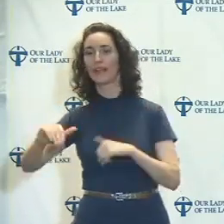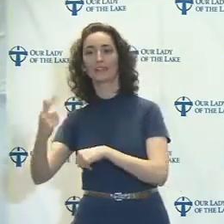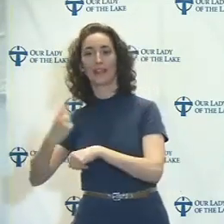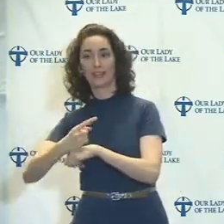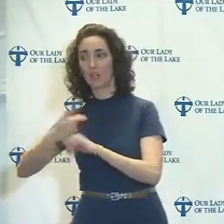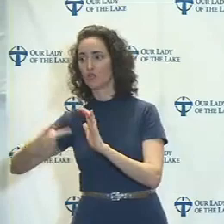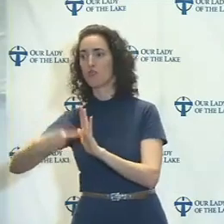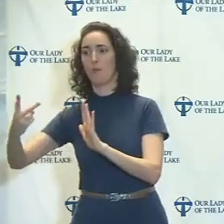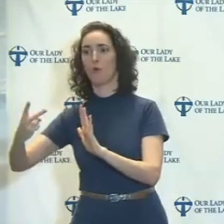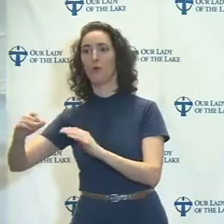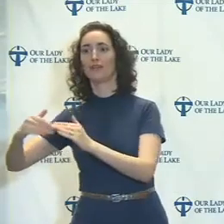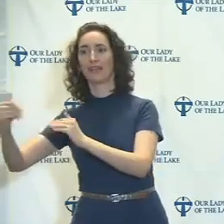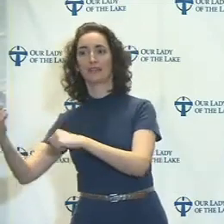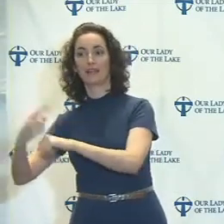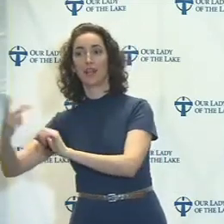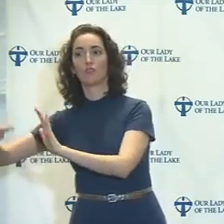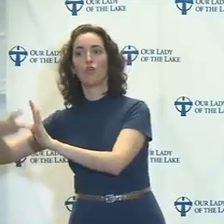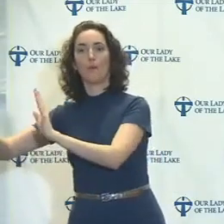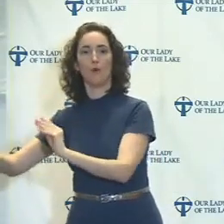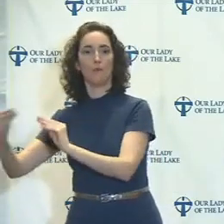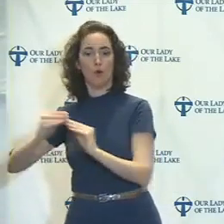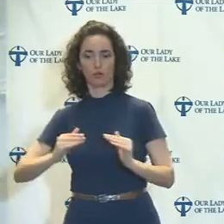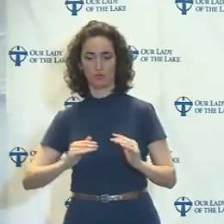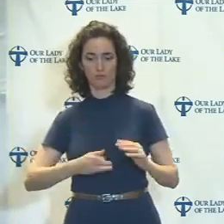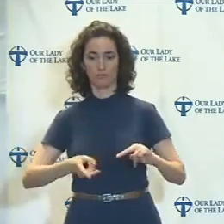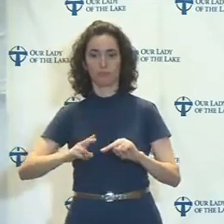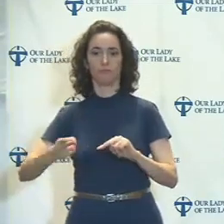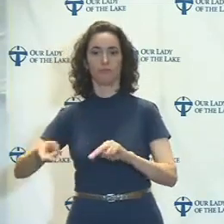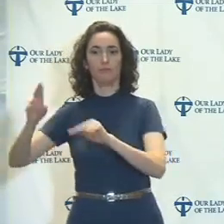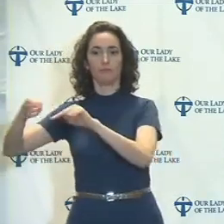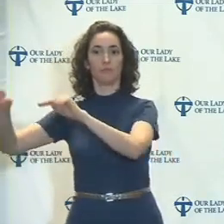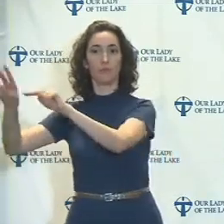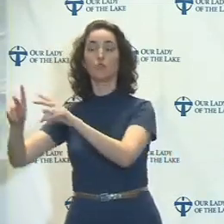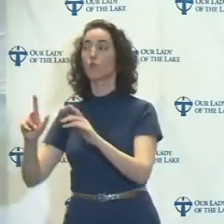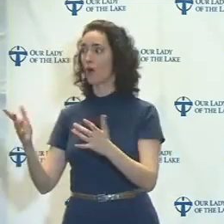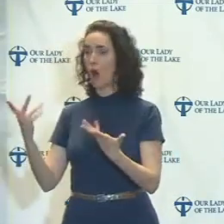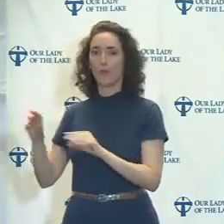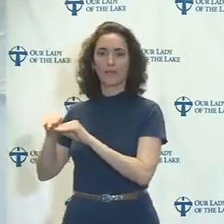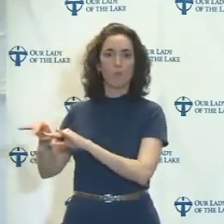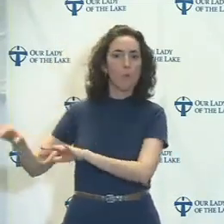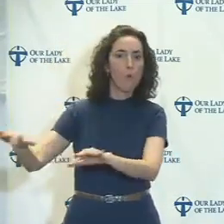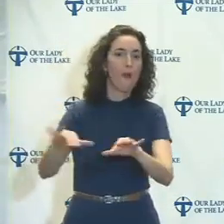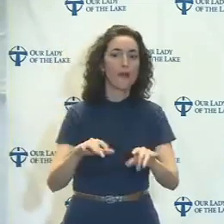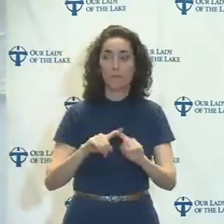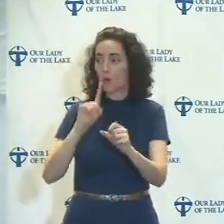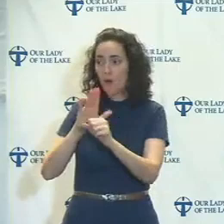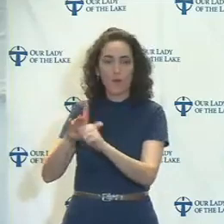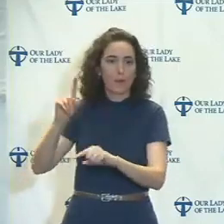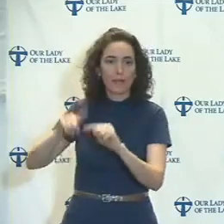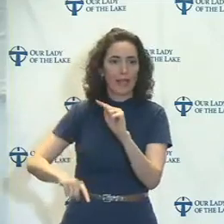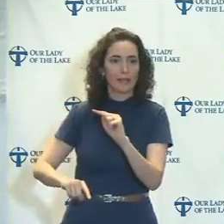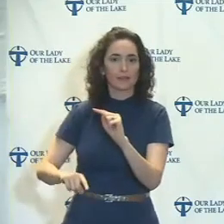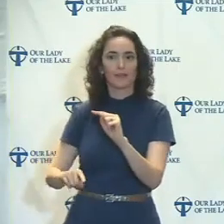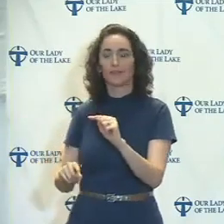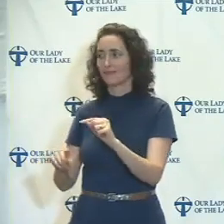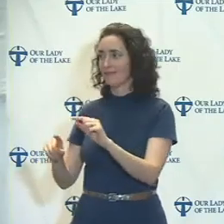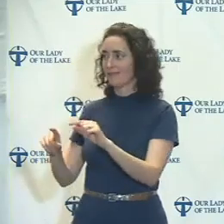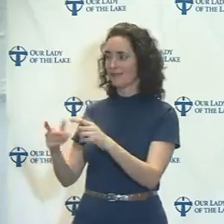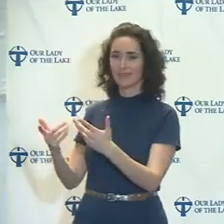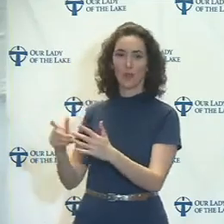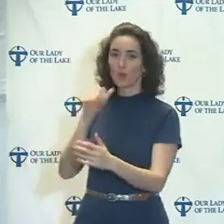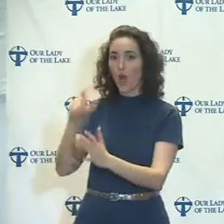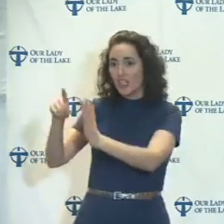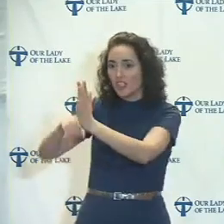And we know it's here. We know it's here in much greater numbers than we're able to confirm just by virtue of how little genomic sequencing we